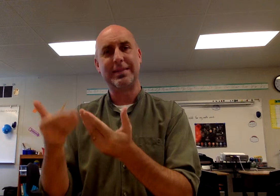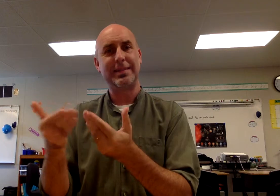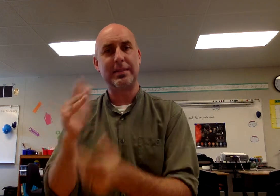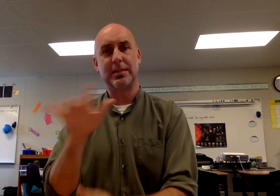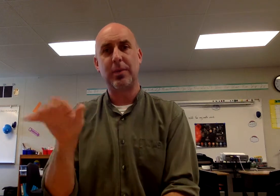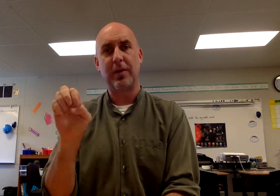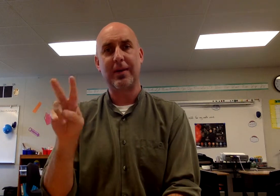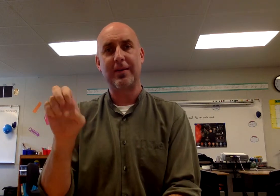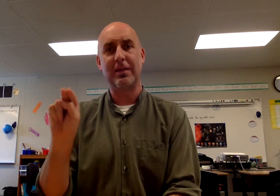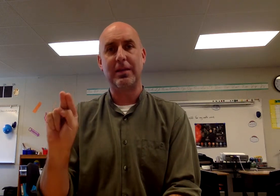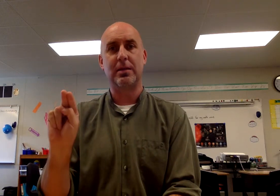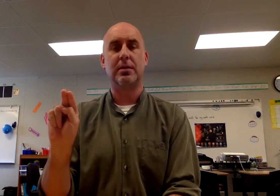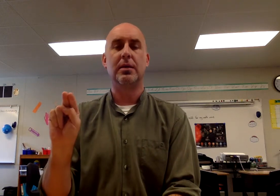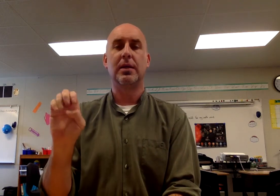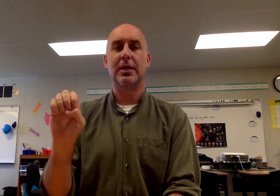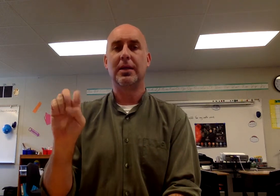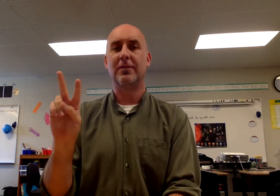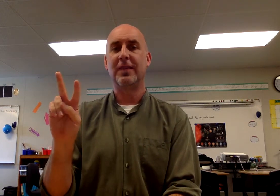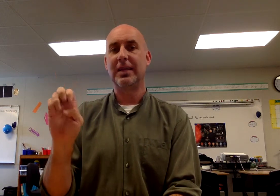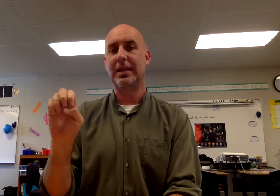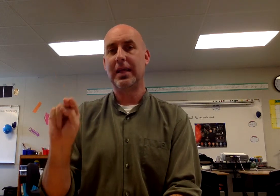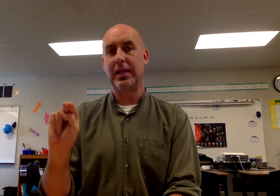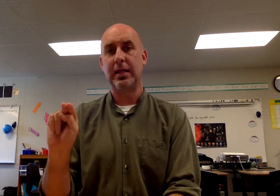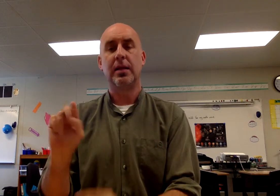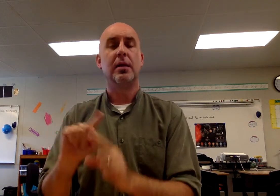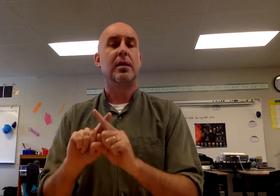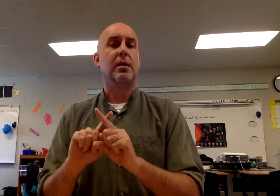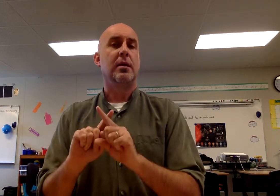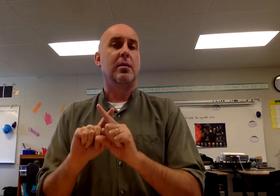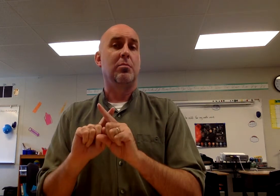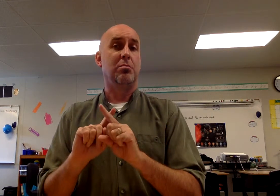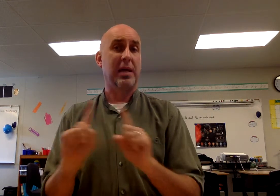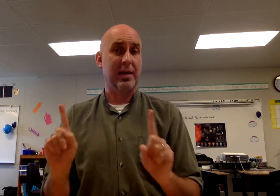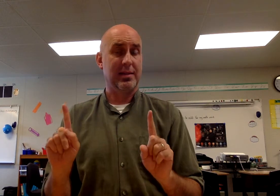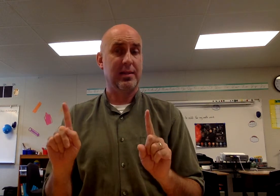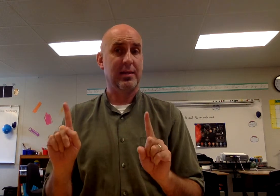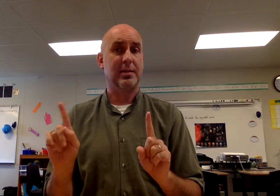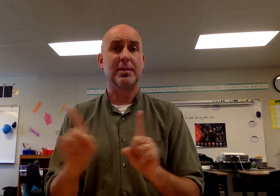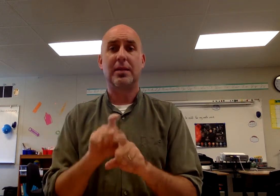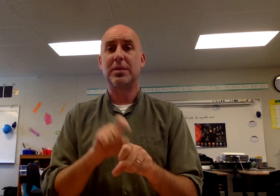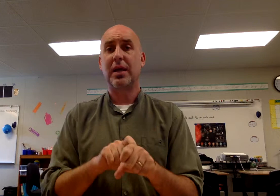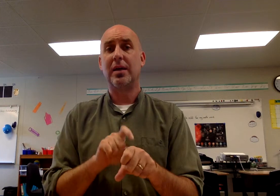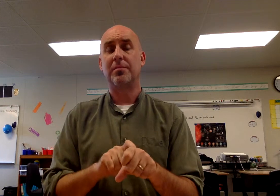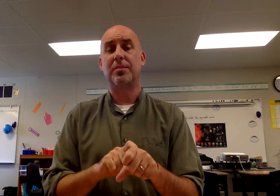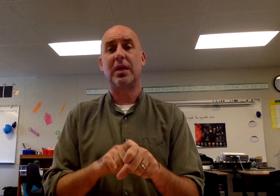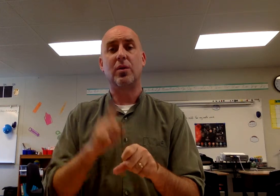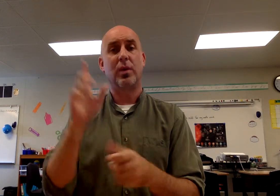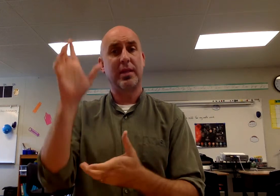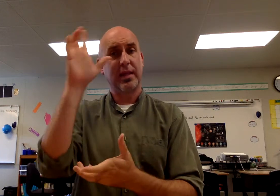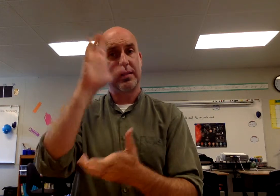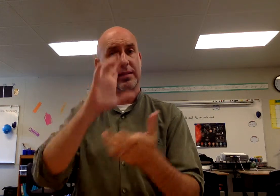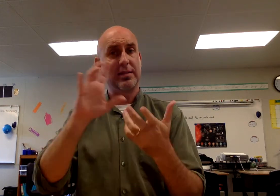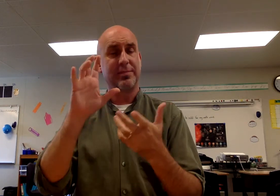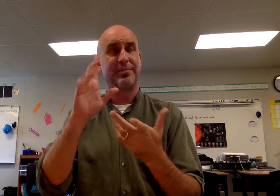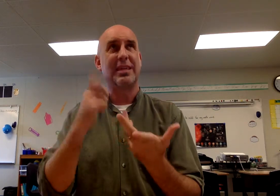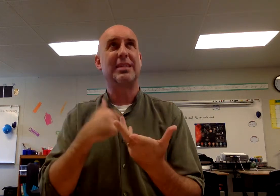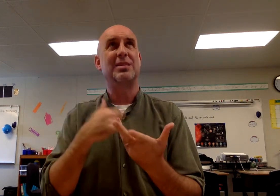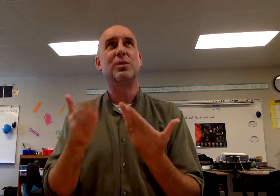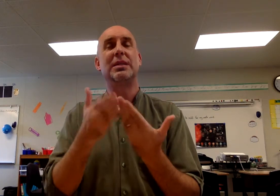easy to spell even, E-V-E-N. But at the same time, I don't want the kids, it's really easy